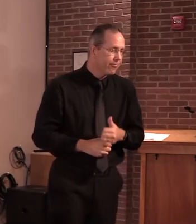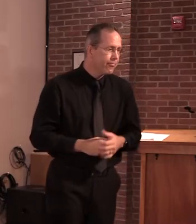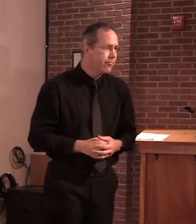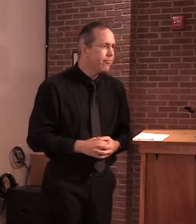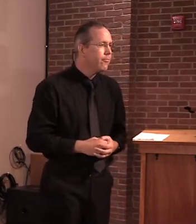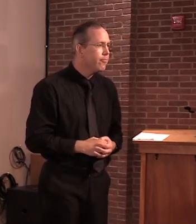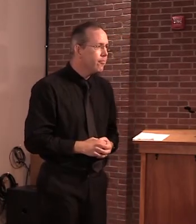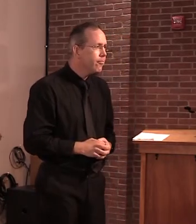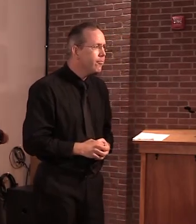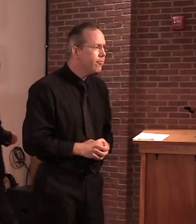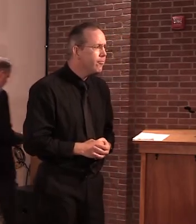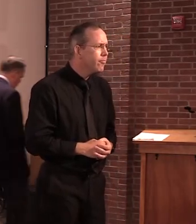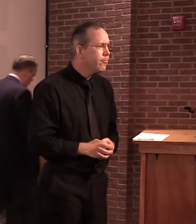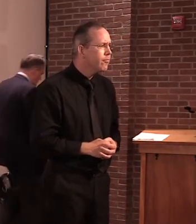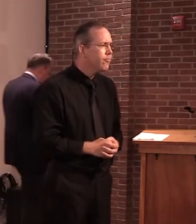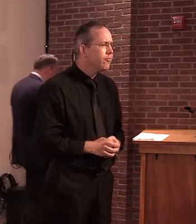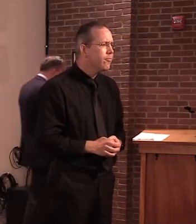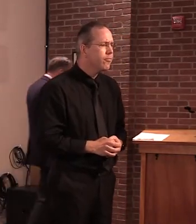Steve Merrill.